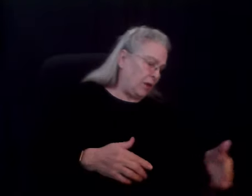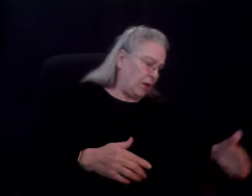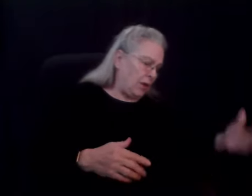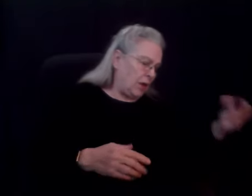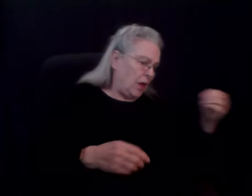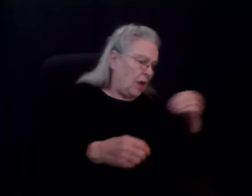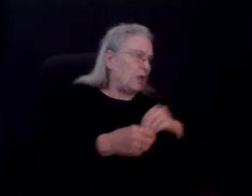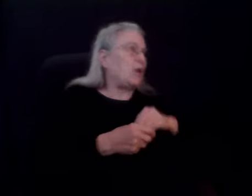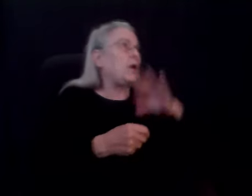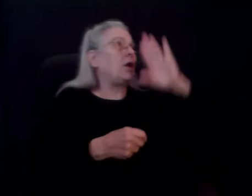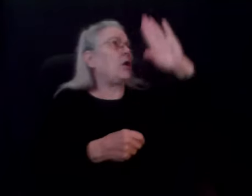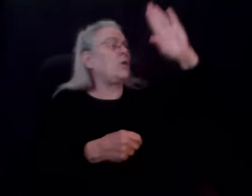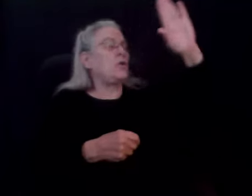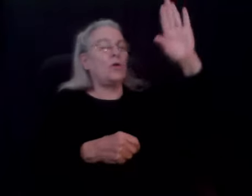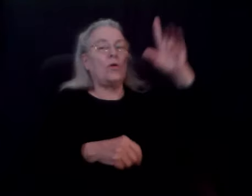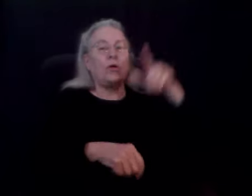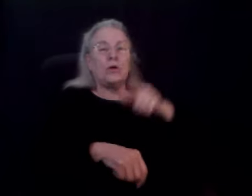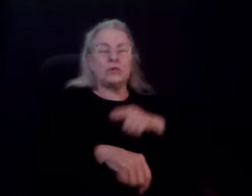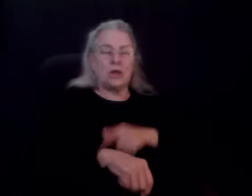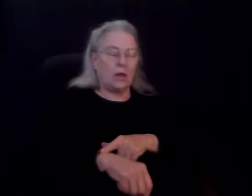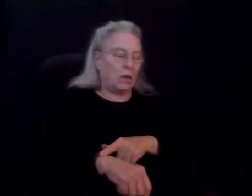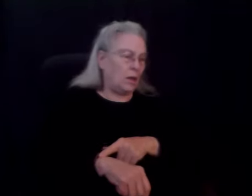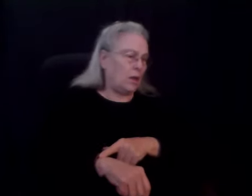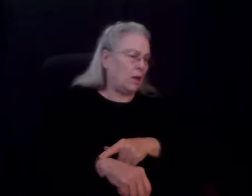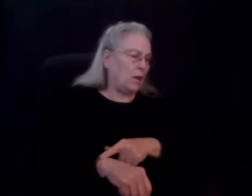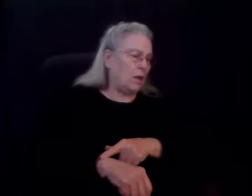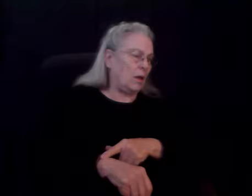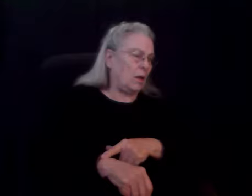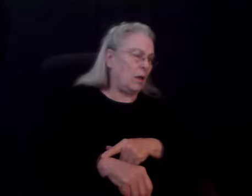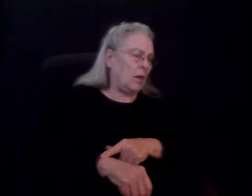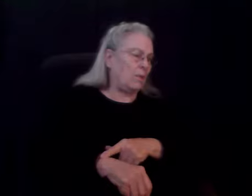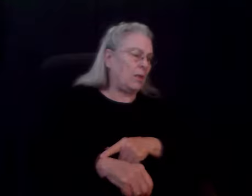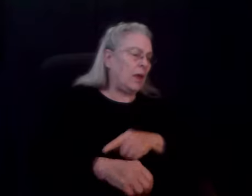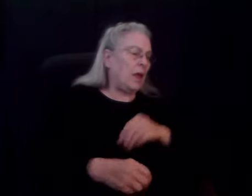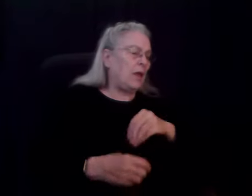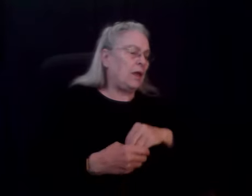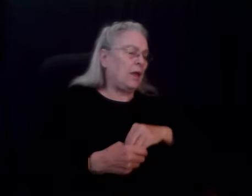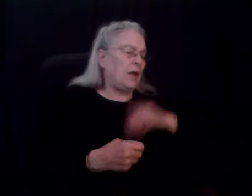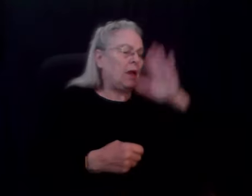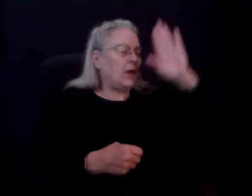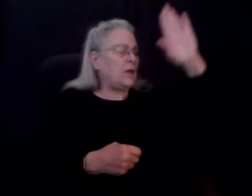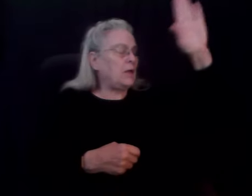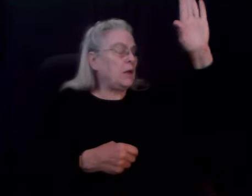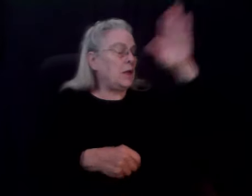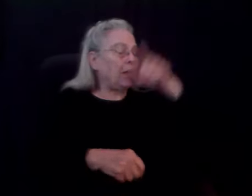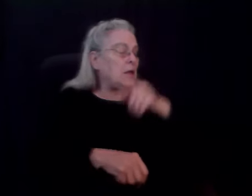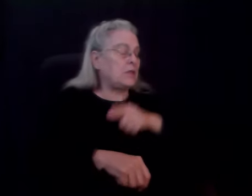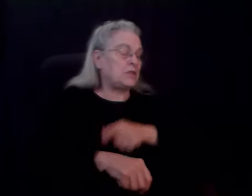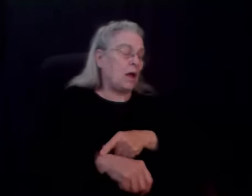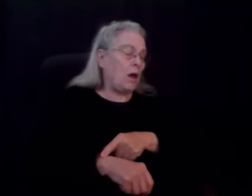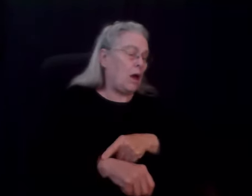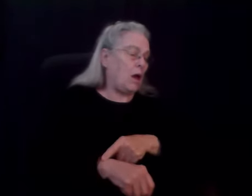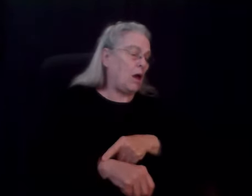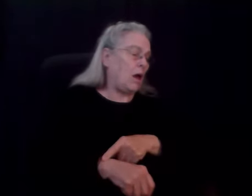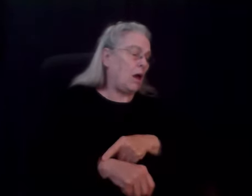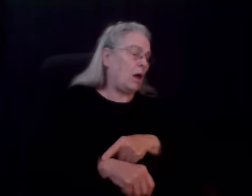thing in your time, in His